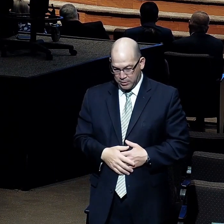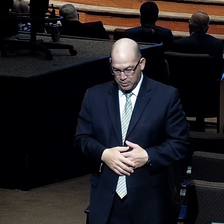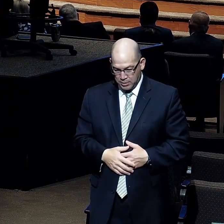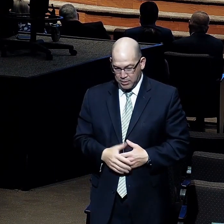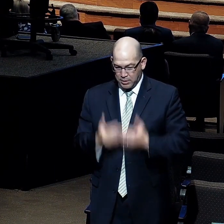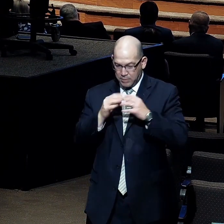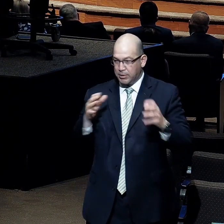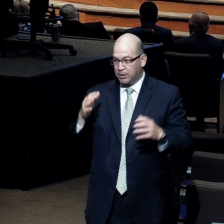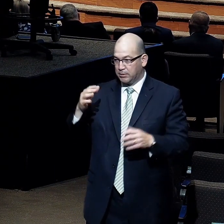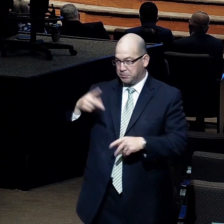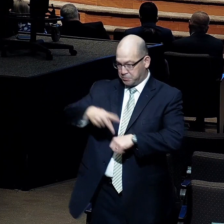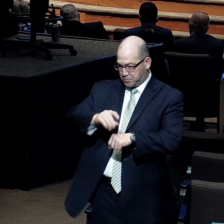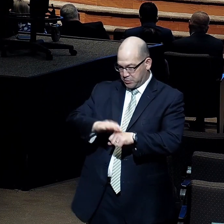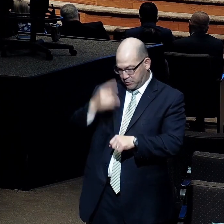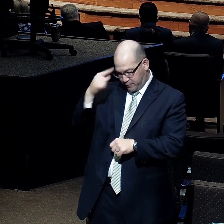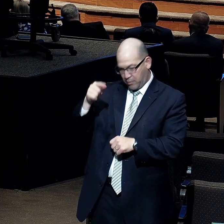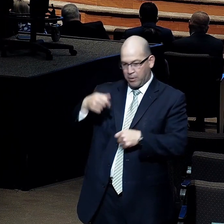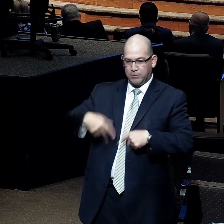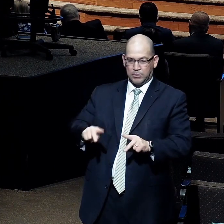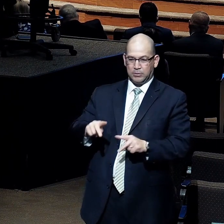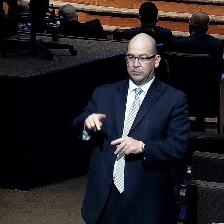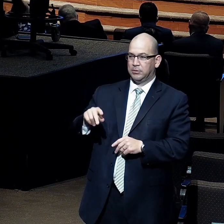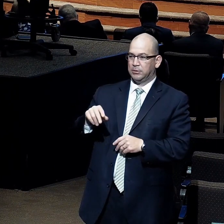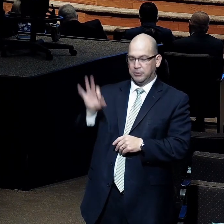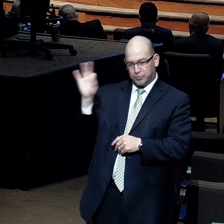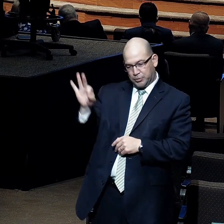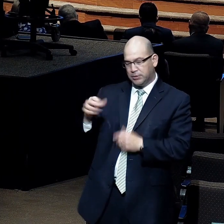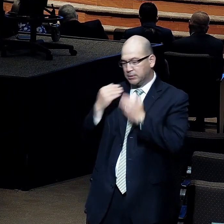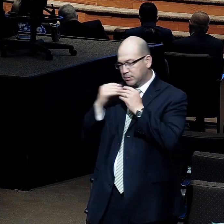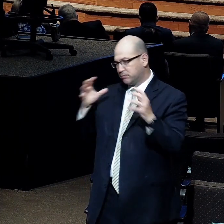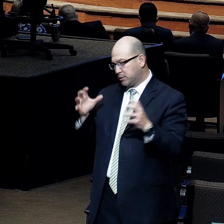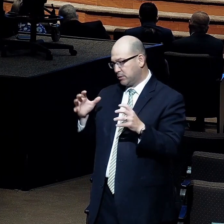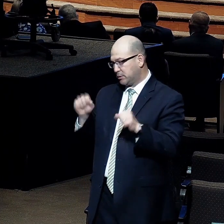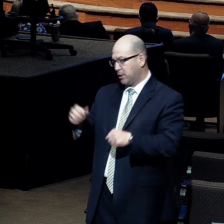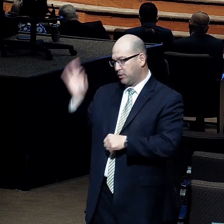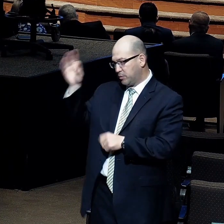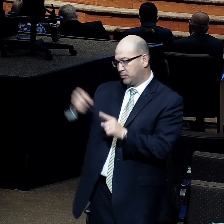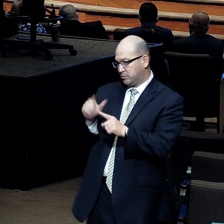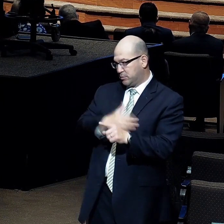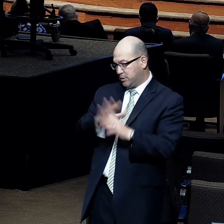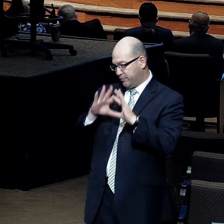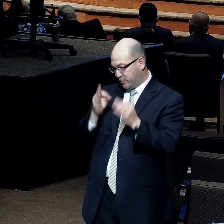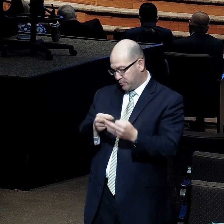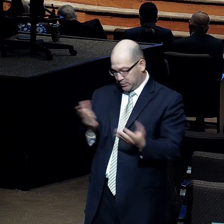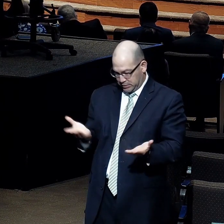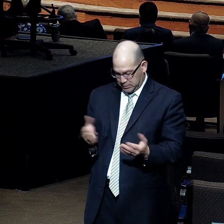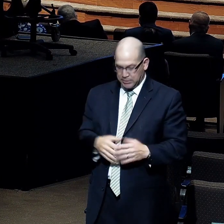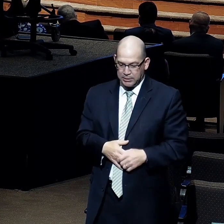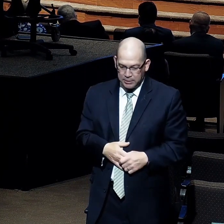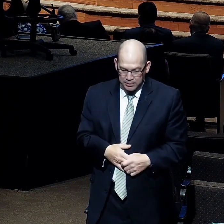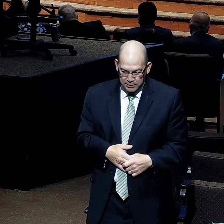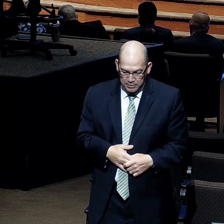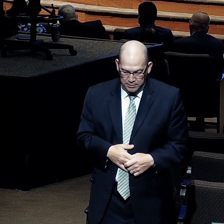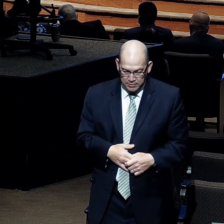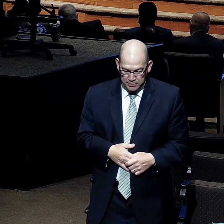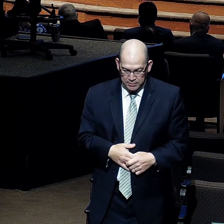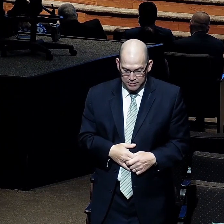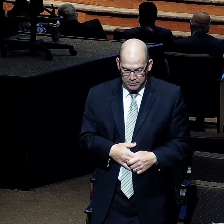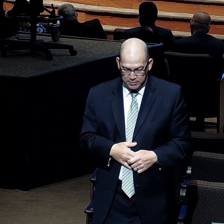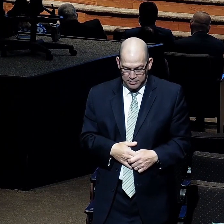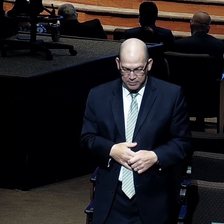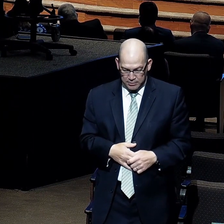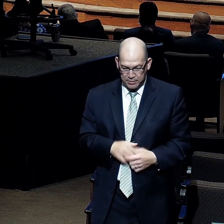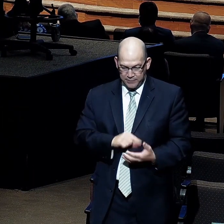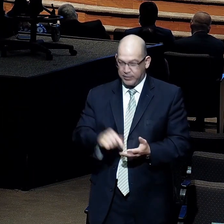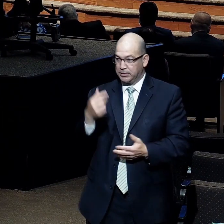for this opportunity. I don't take it lightly, and I'm so thankful to preach to my church family. If you all are there, verse 19